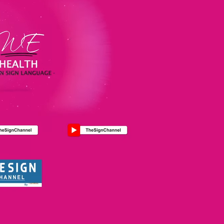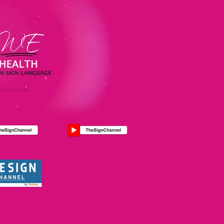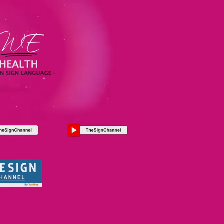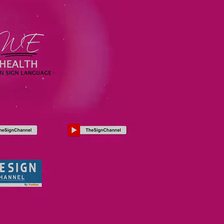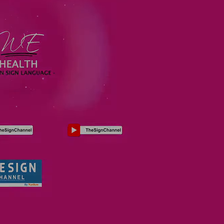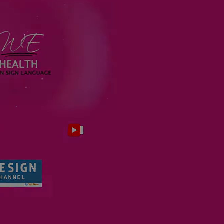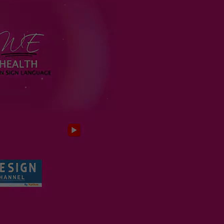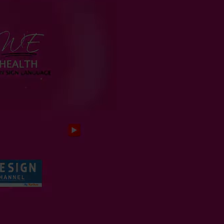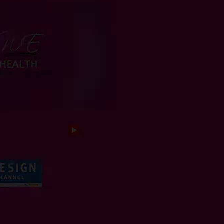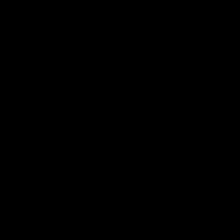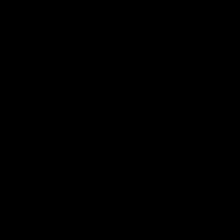Come